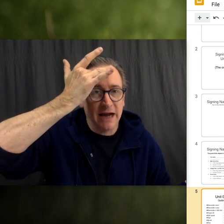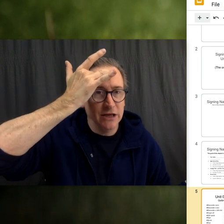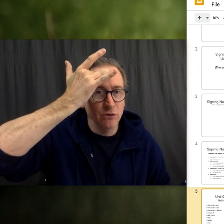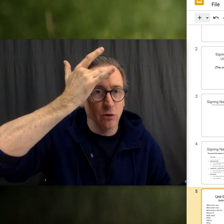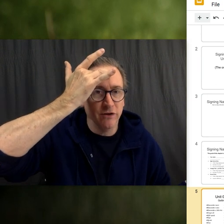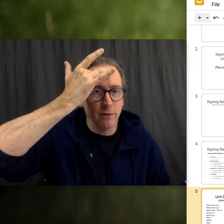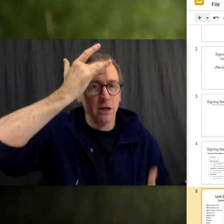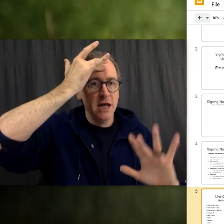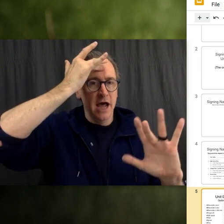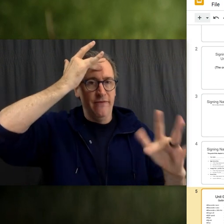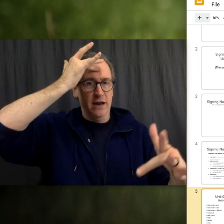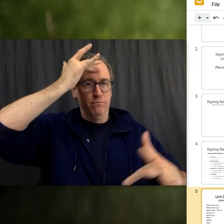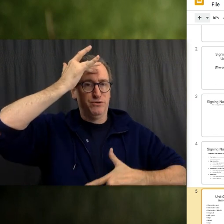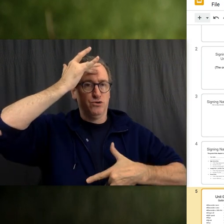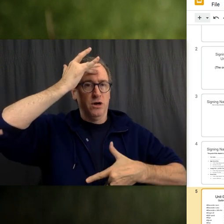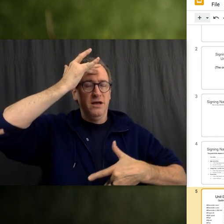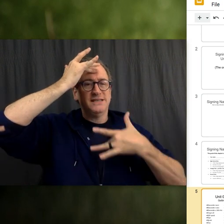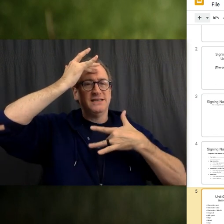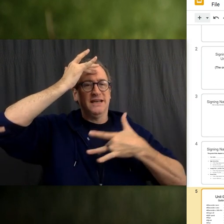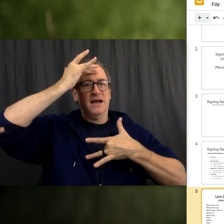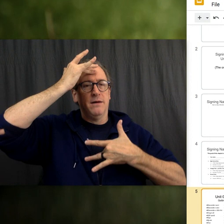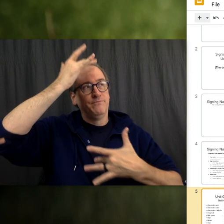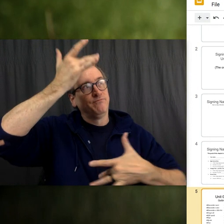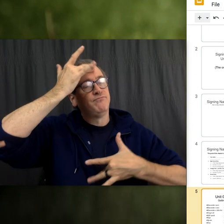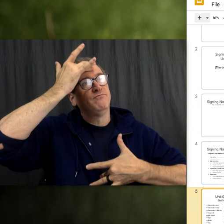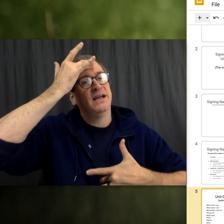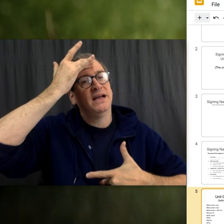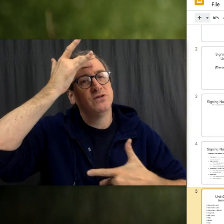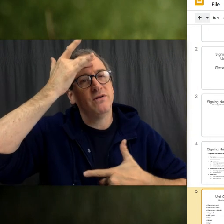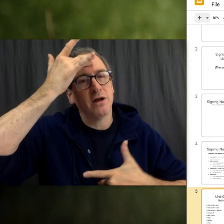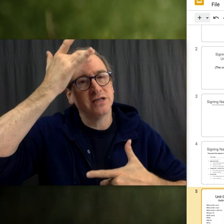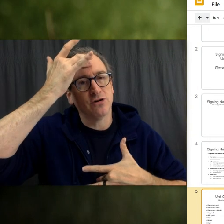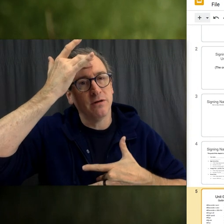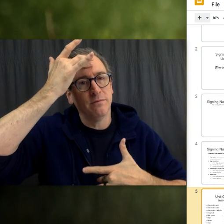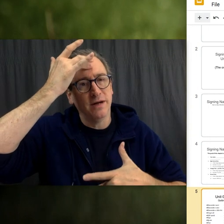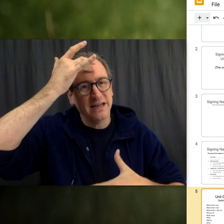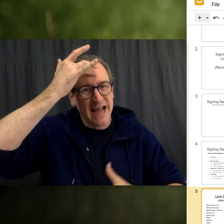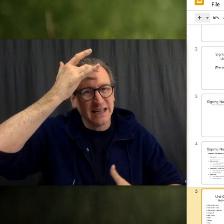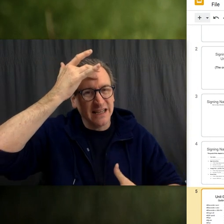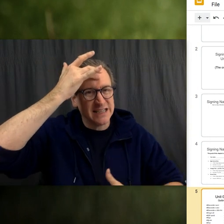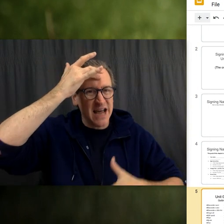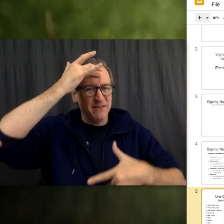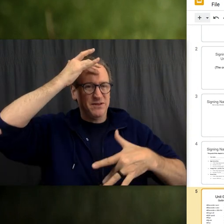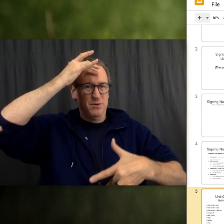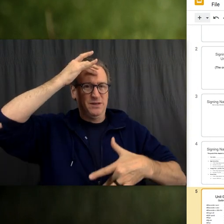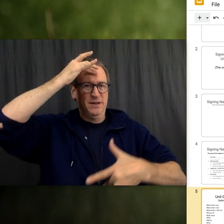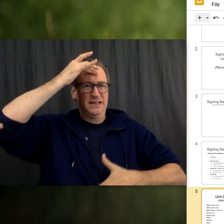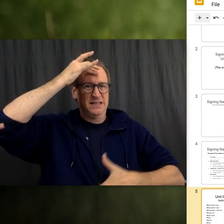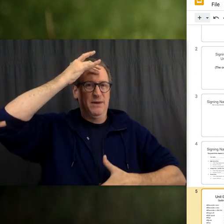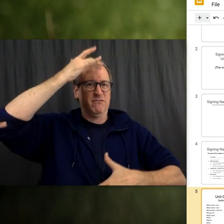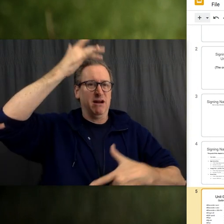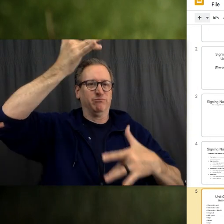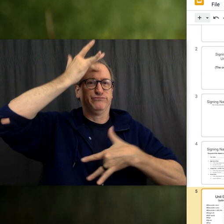inside your head you don't feel well, and then this is it's sort of around the sternum, but technically it's kind of supposed to be